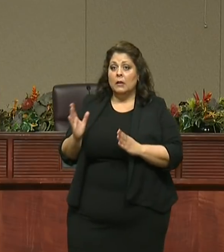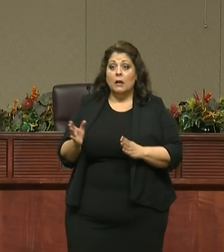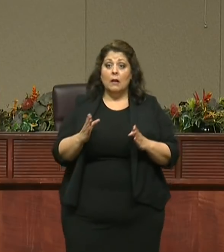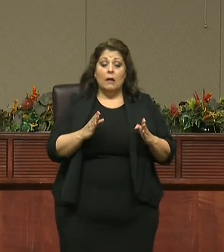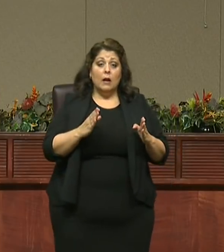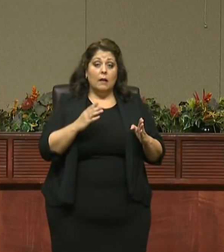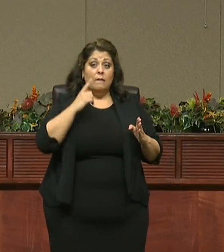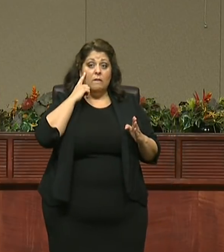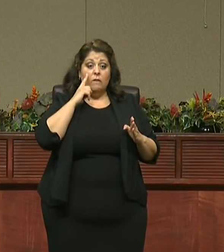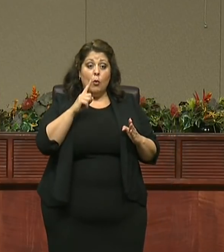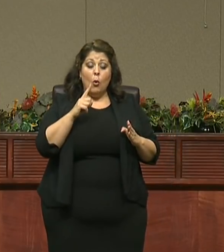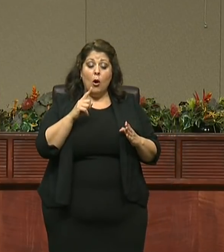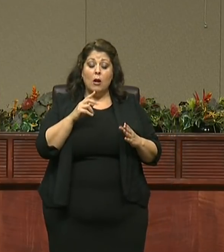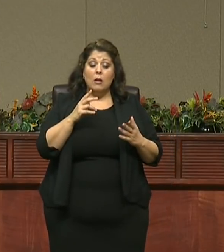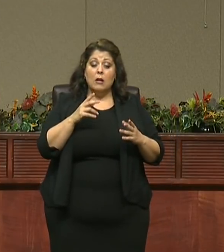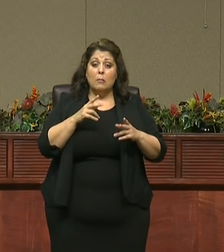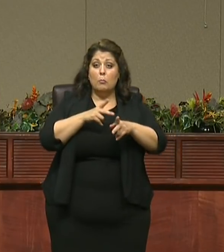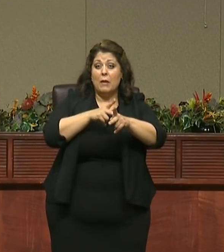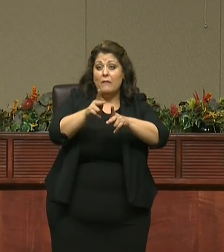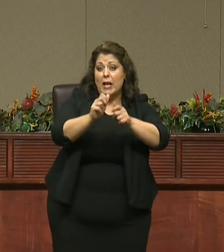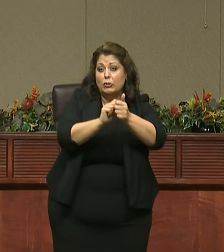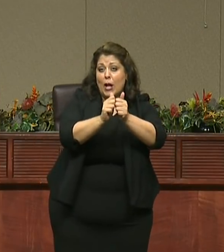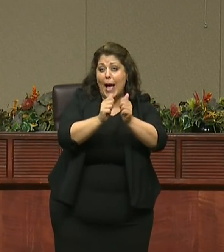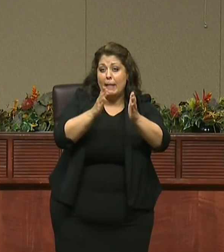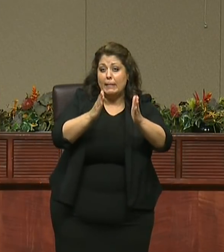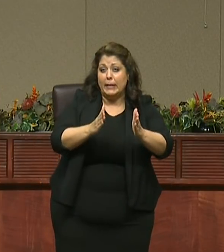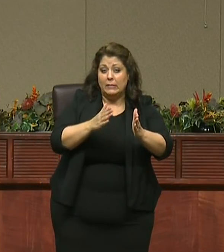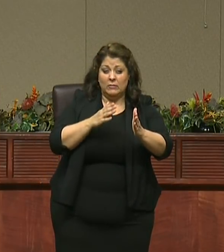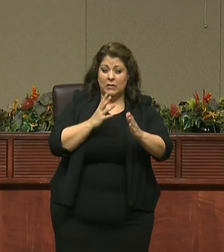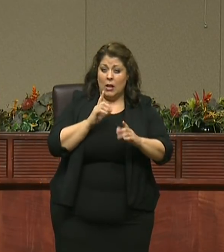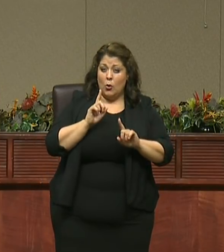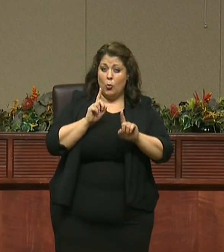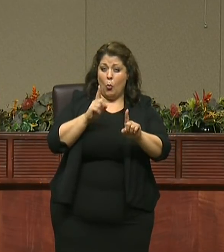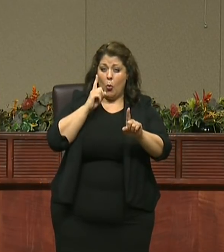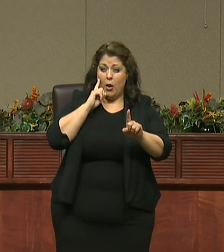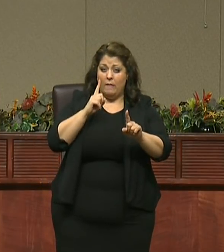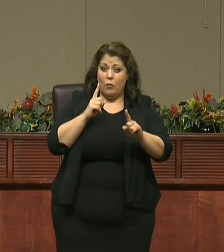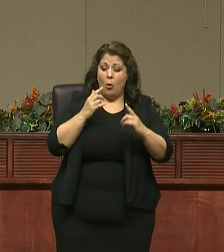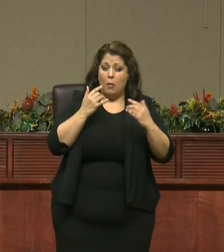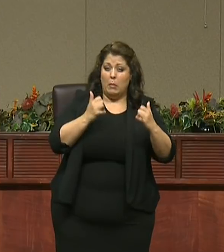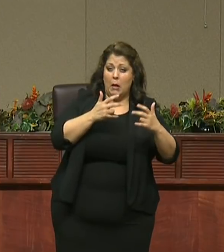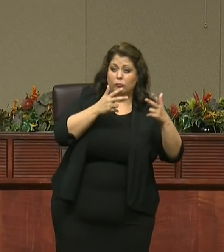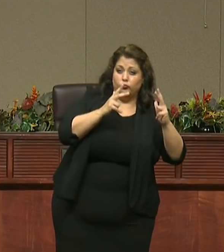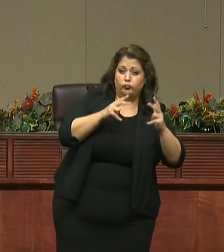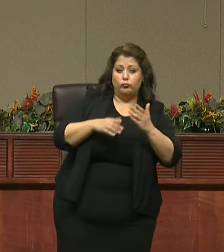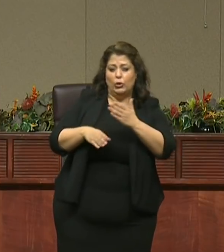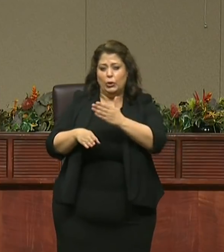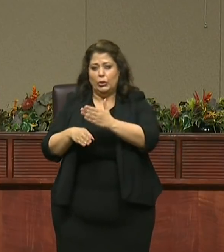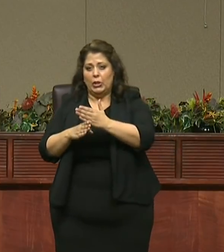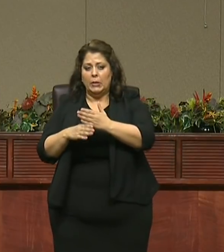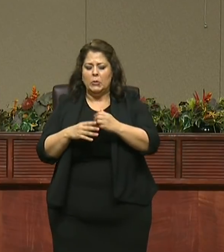professional athletes who are playing on site at Disney, they're probably, because they're in